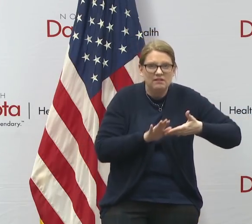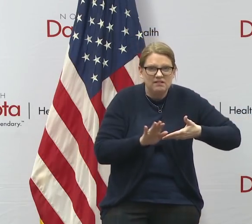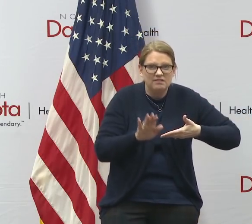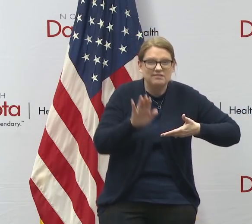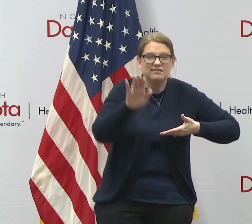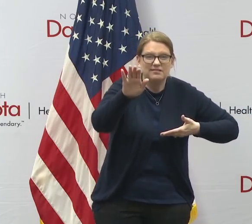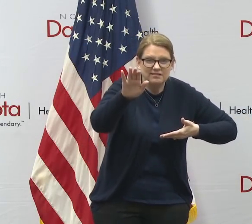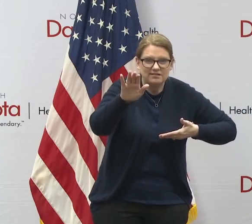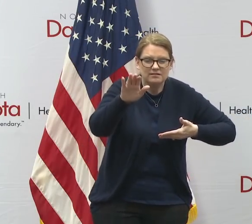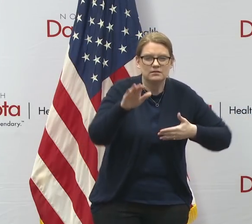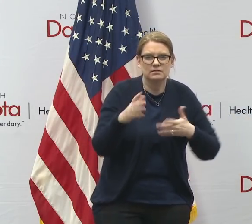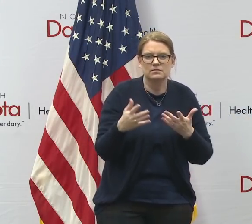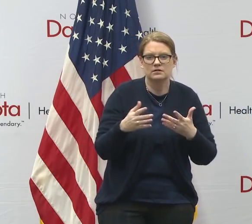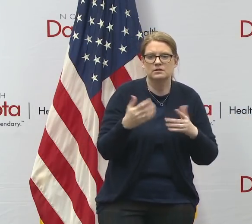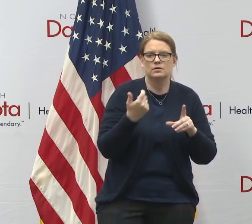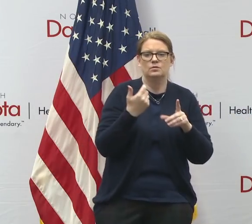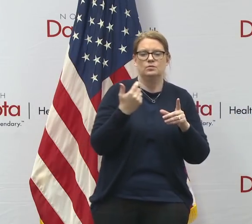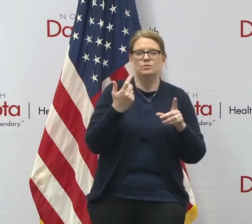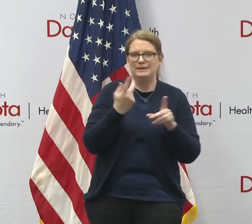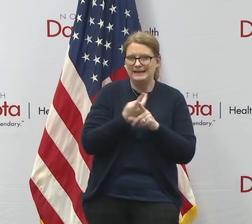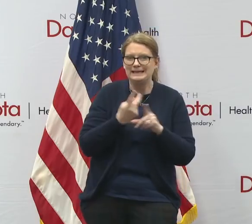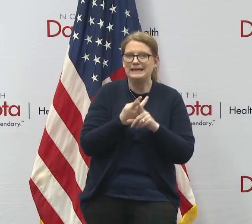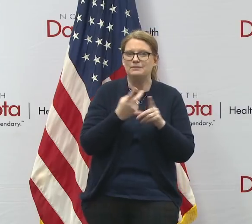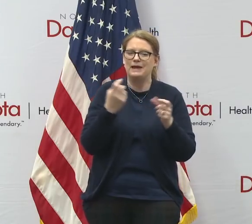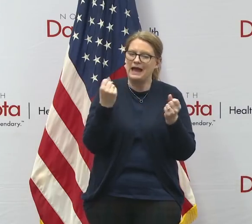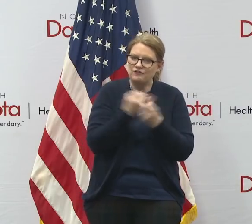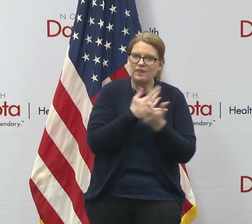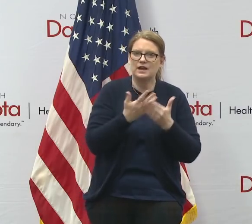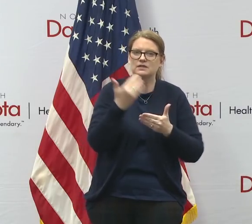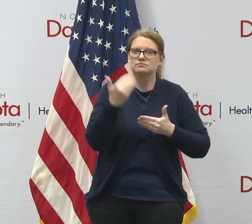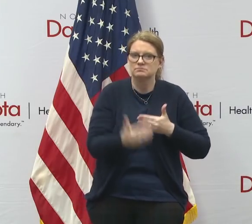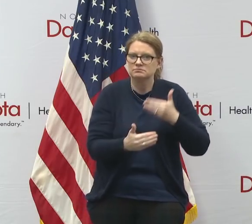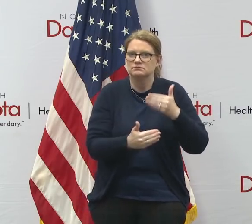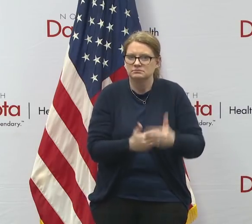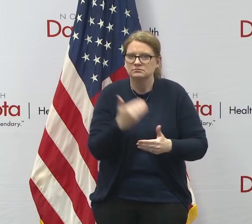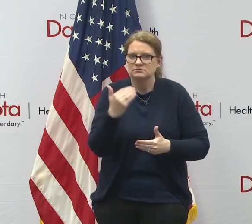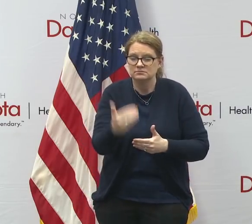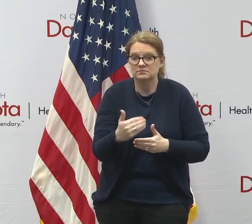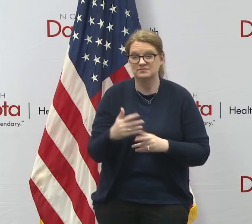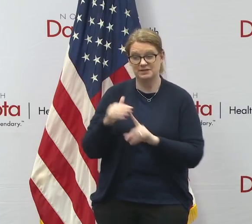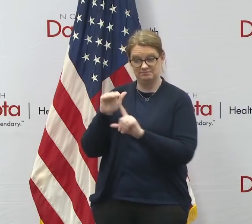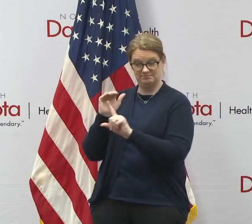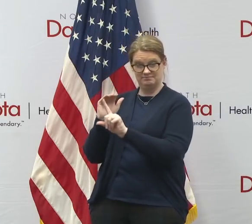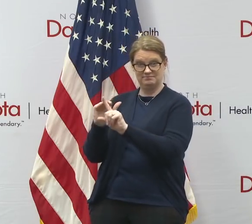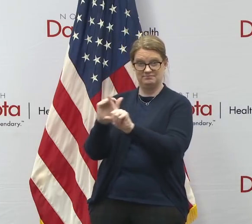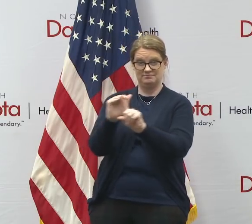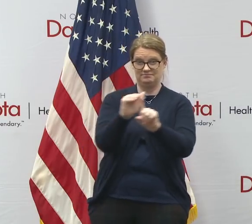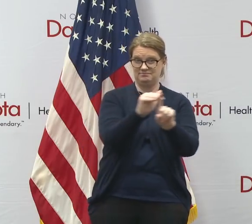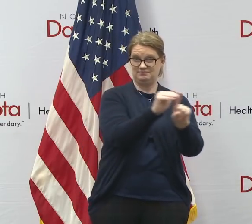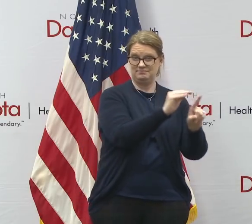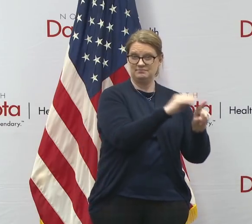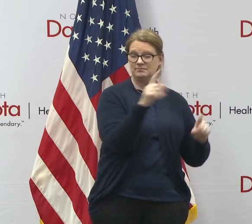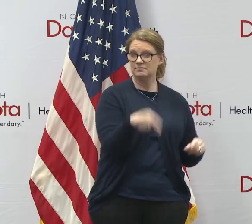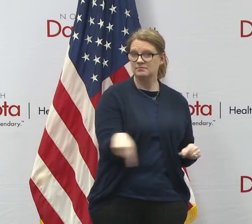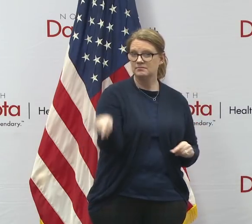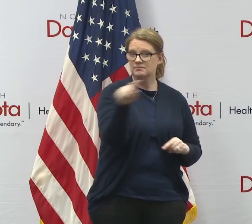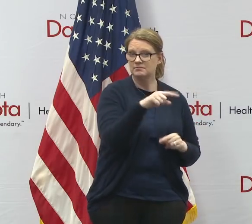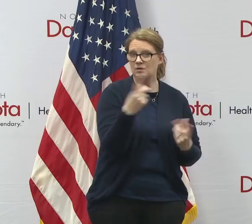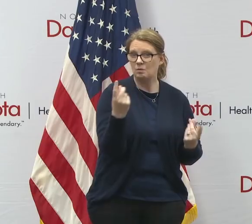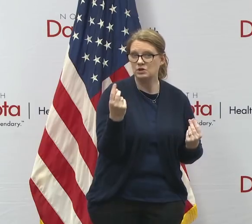staying underneath that line. And again, to remind people what it is that we're asking them to